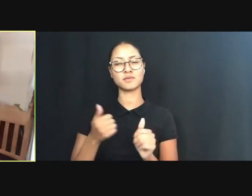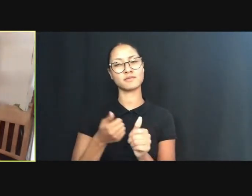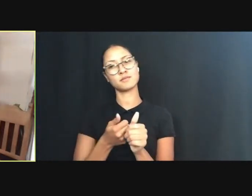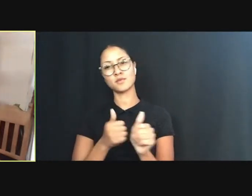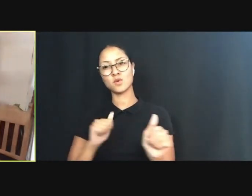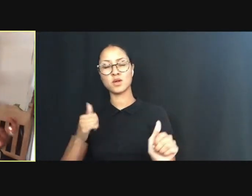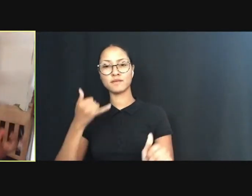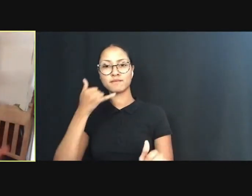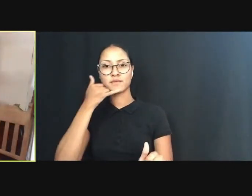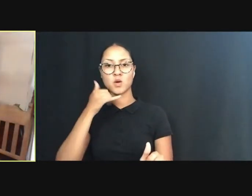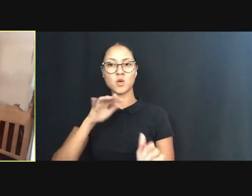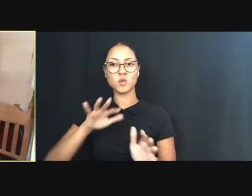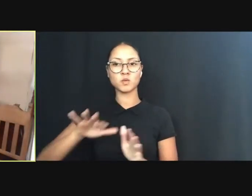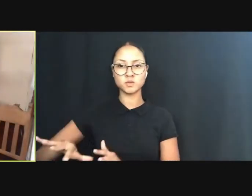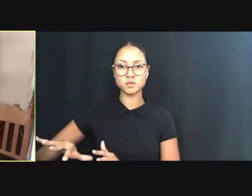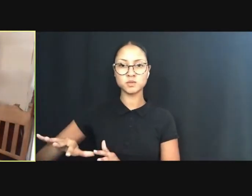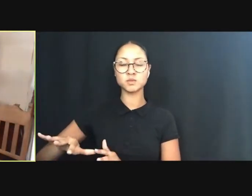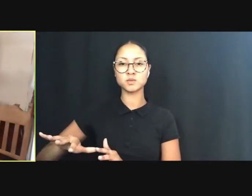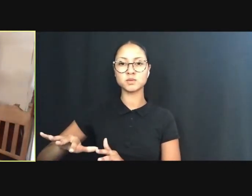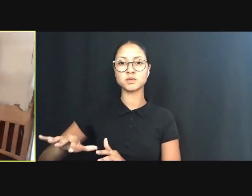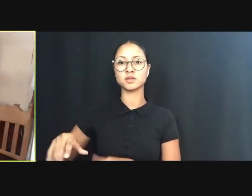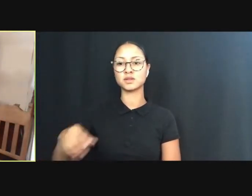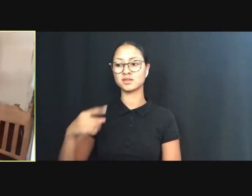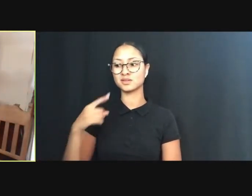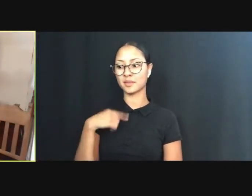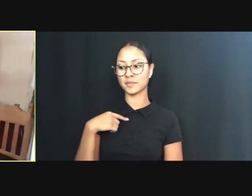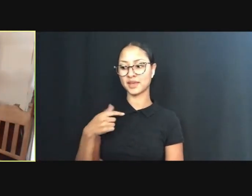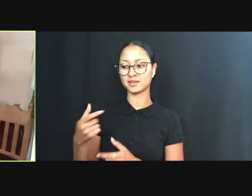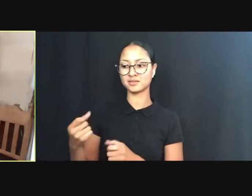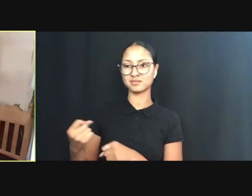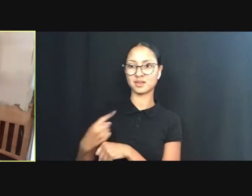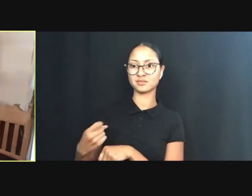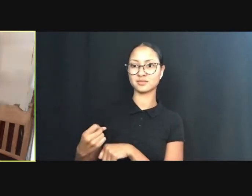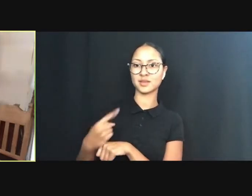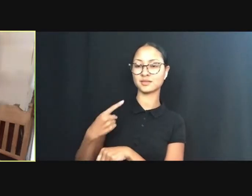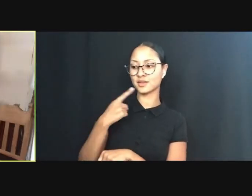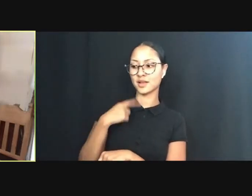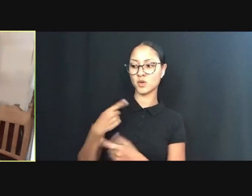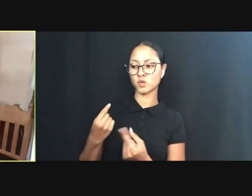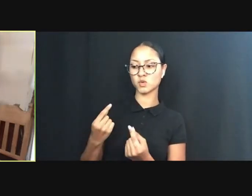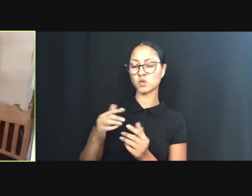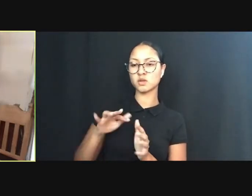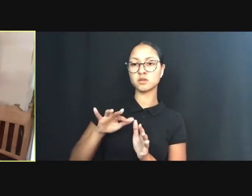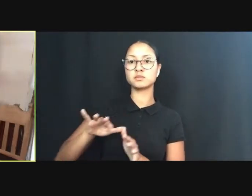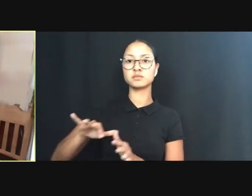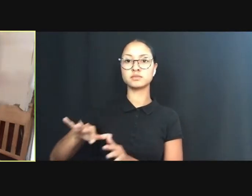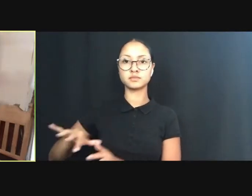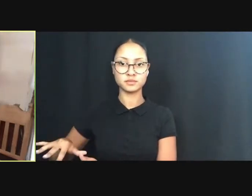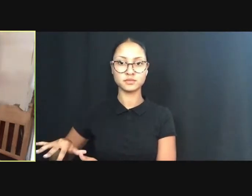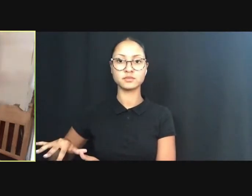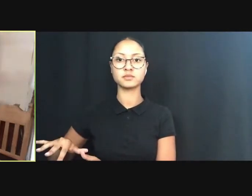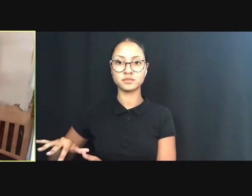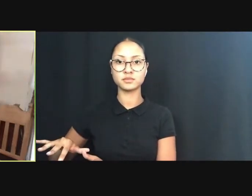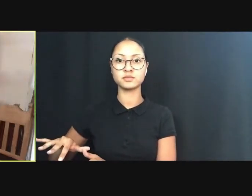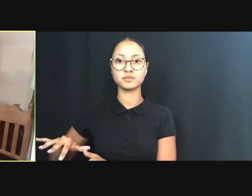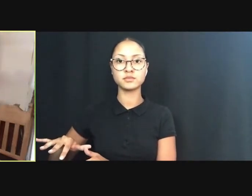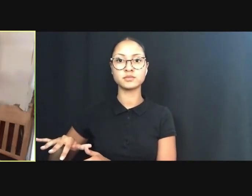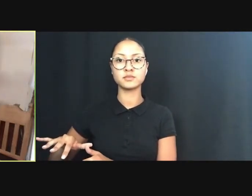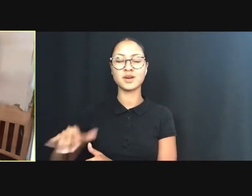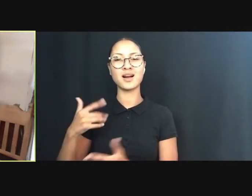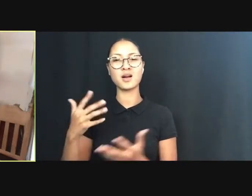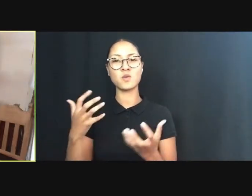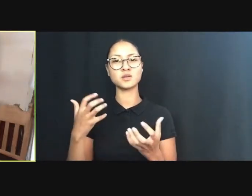or pinging me that I need to do a thing, but like getting myself up early enough that I can get lost outside and not worry about